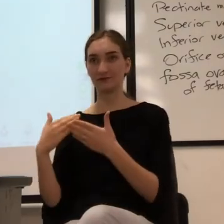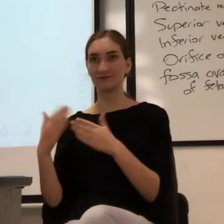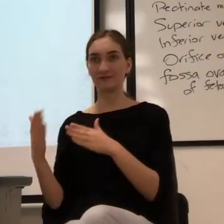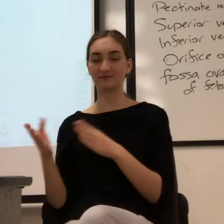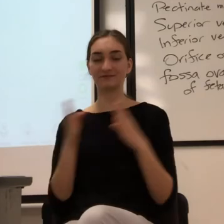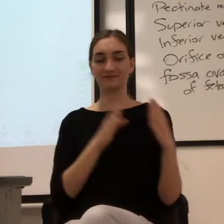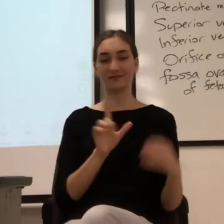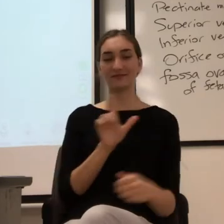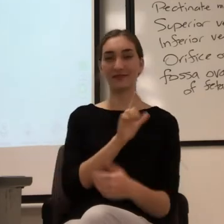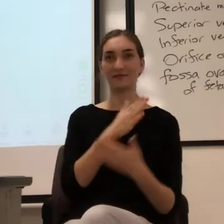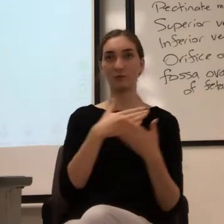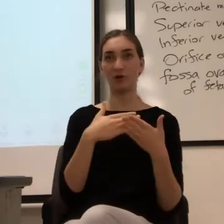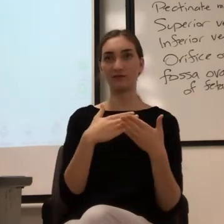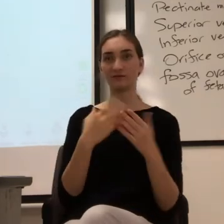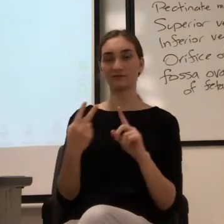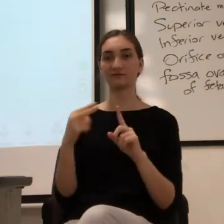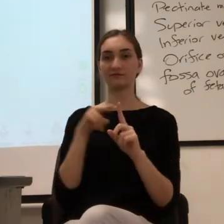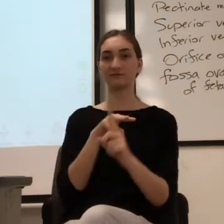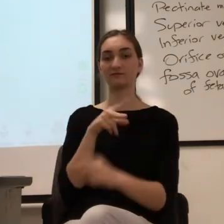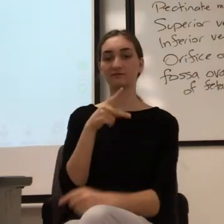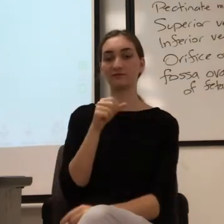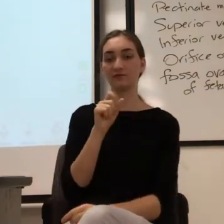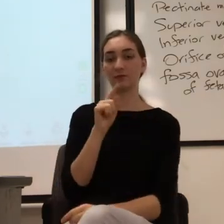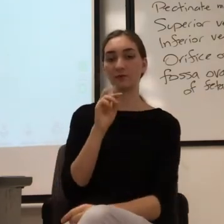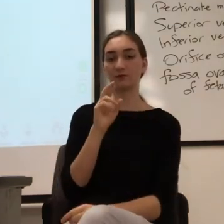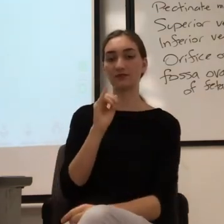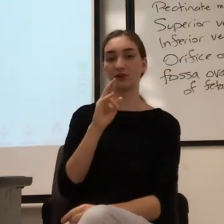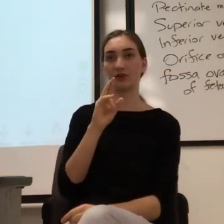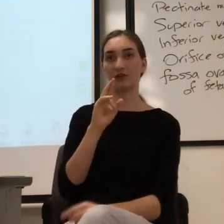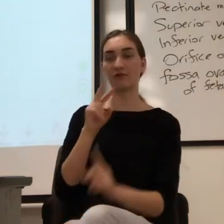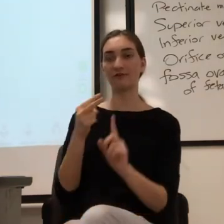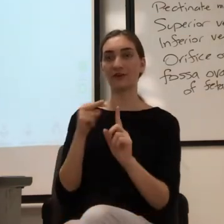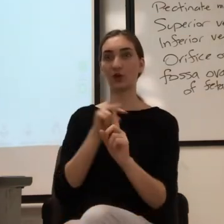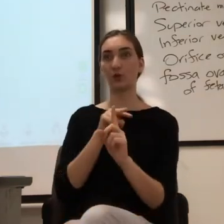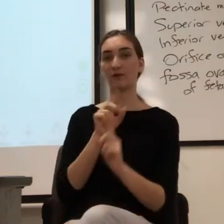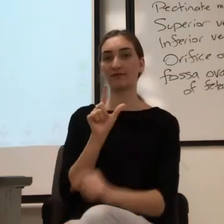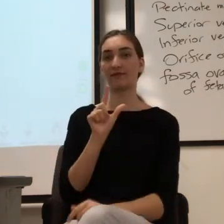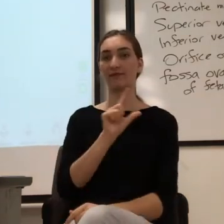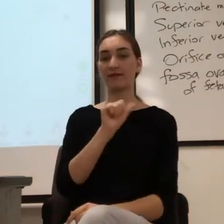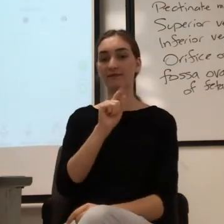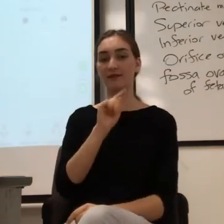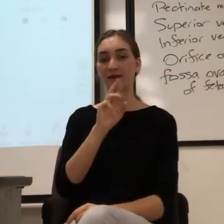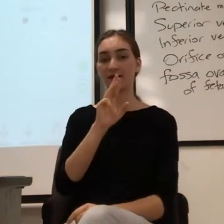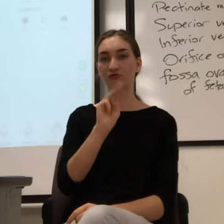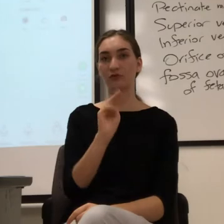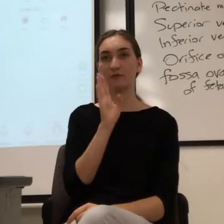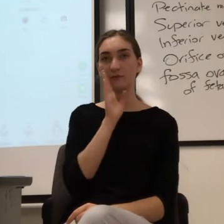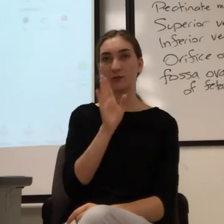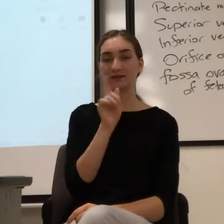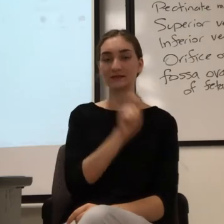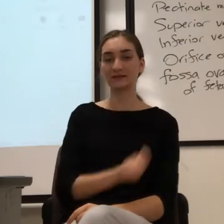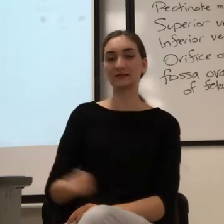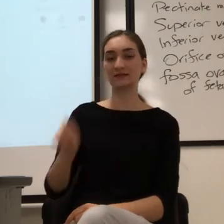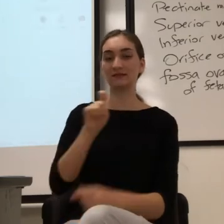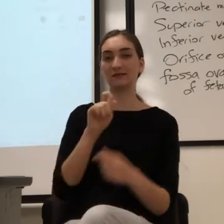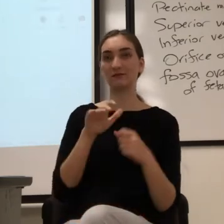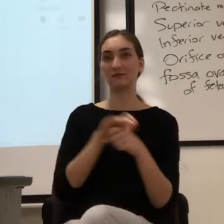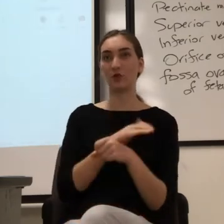There you go. There's a posterior view of the left atrium. Let me kind of circle the whole thing.